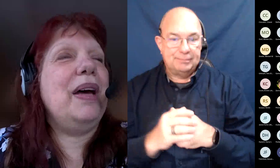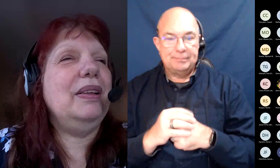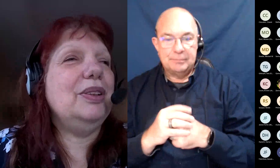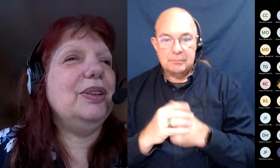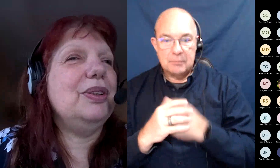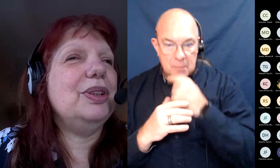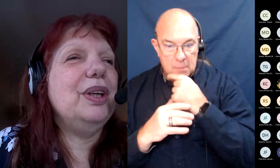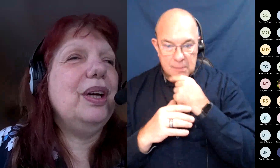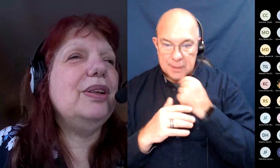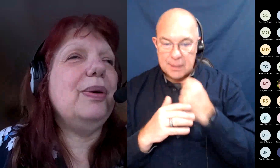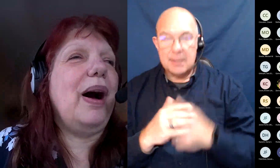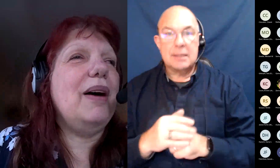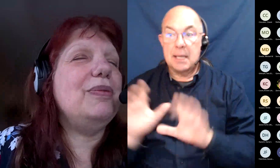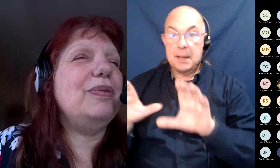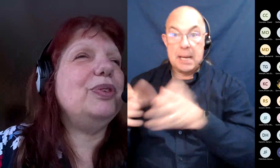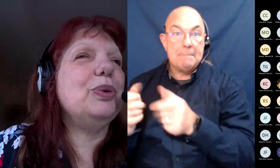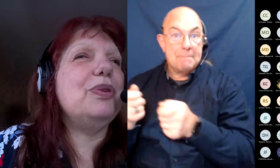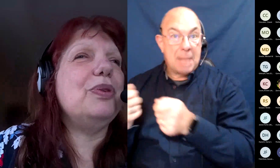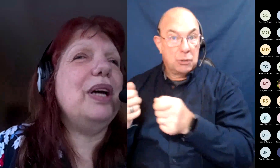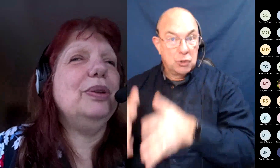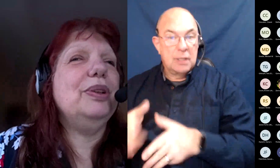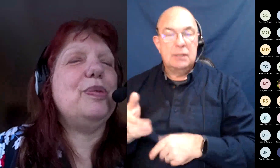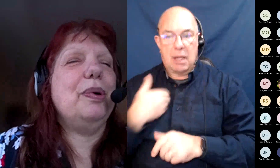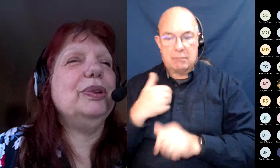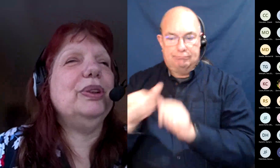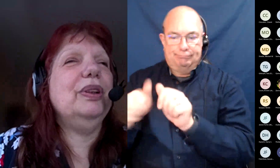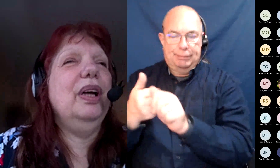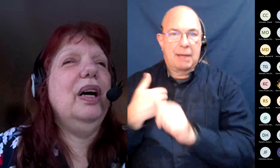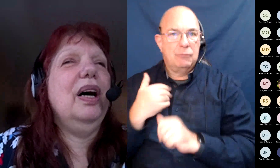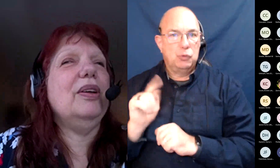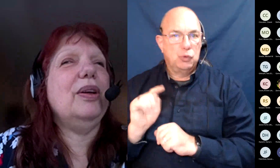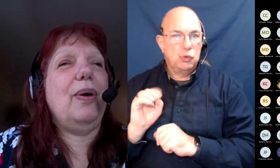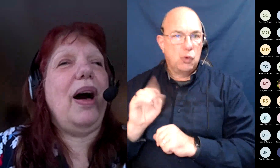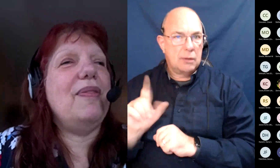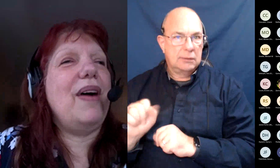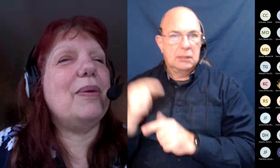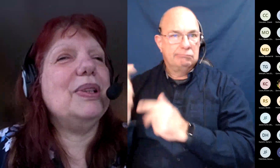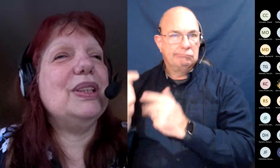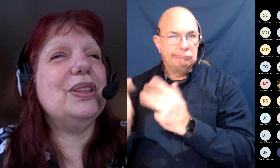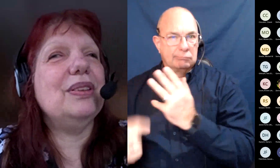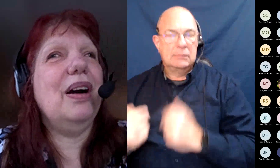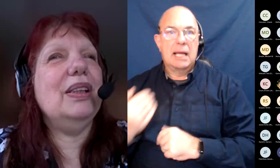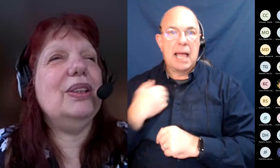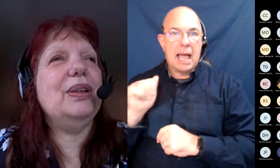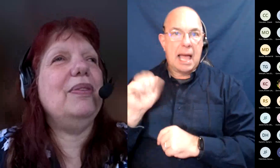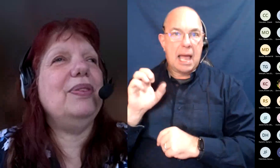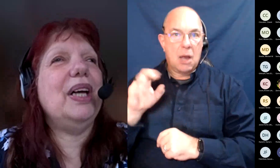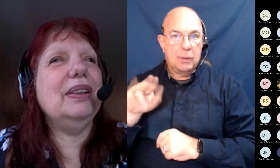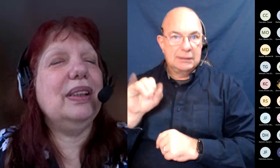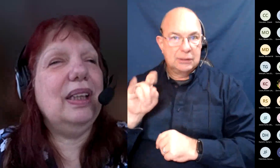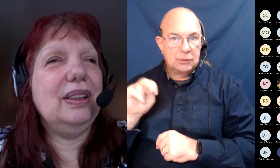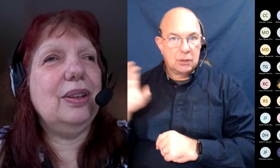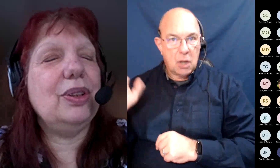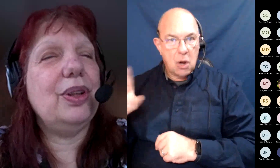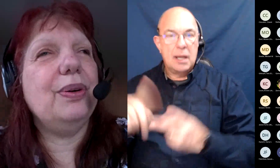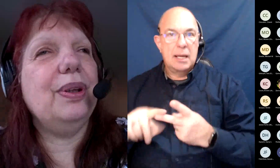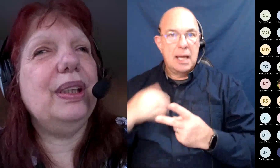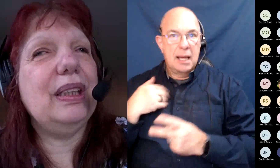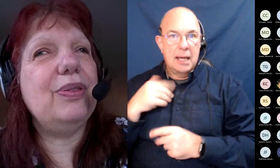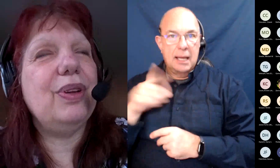As managers, you have tools at your disposal. You have acquisition cards, you have